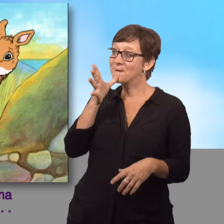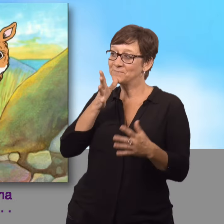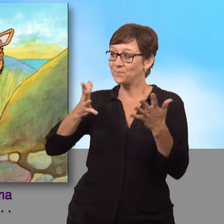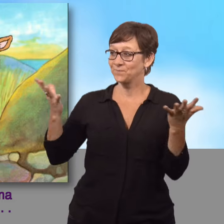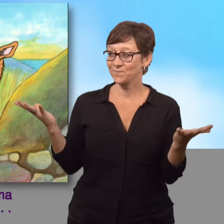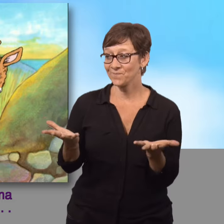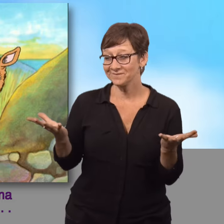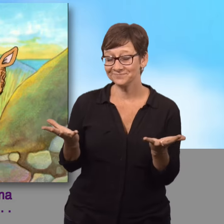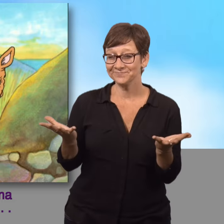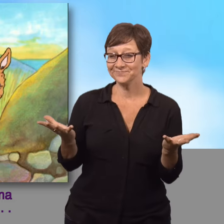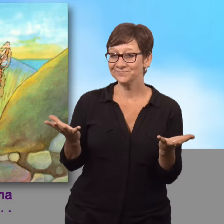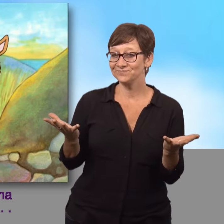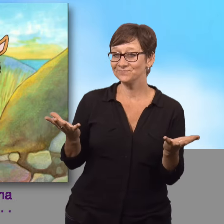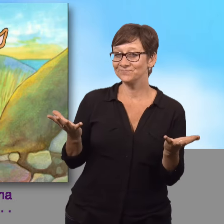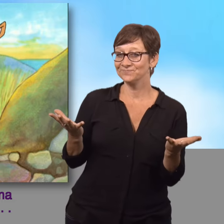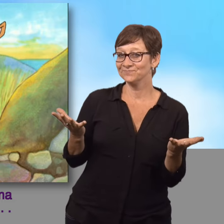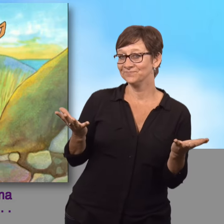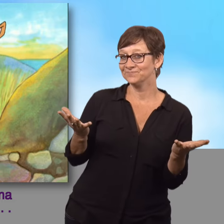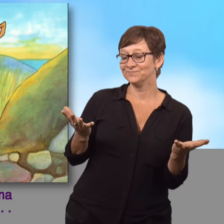sounds more like a...